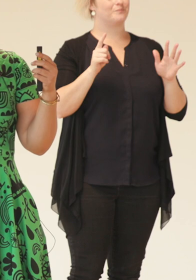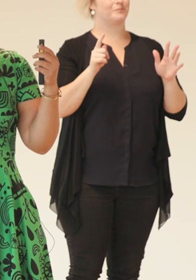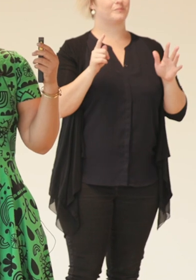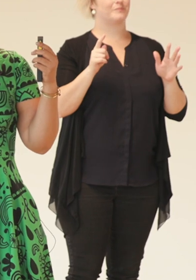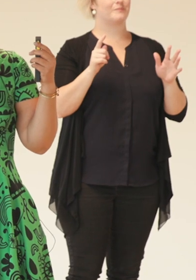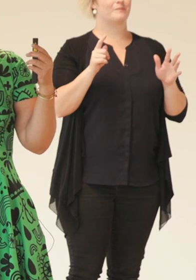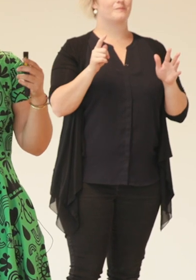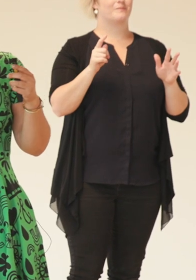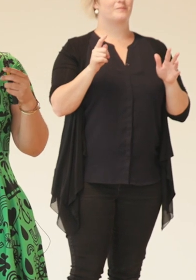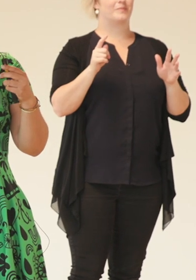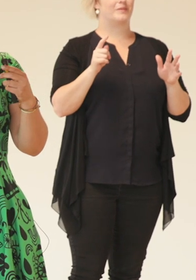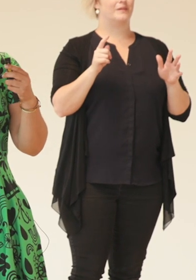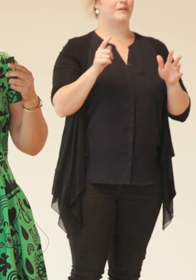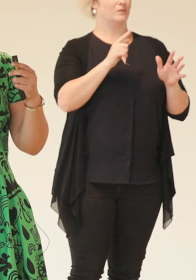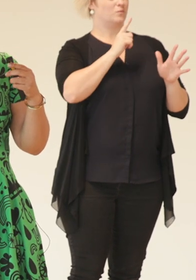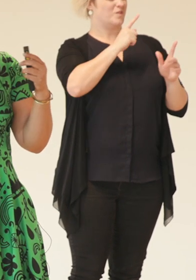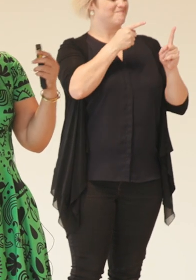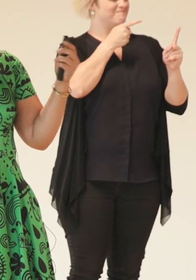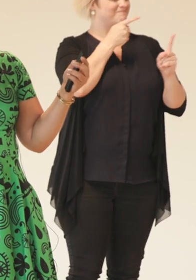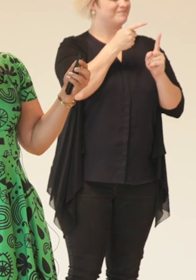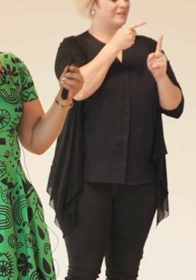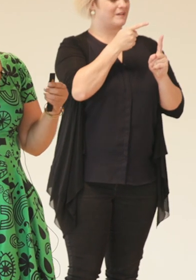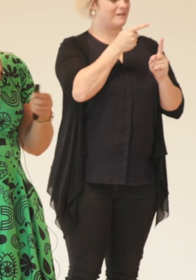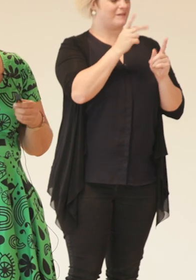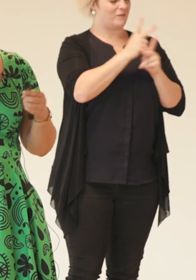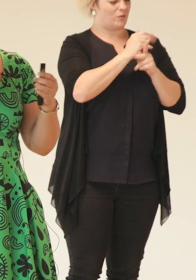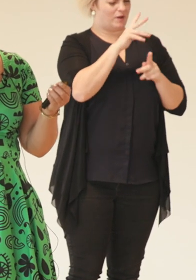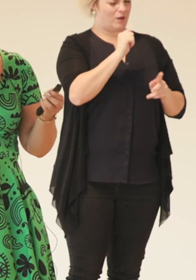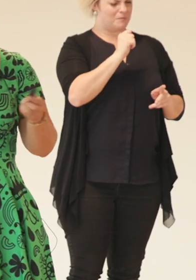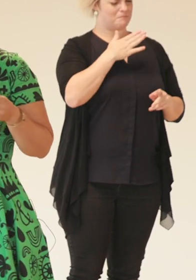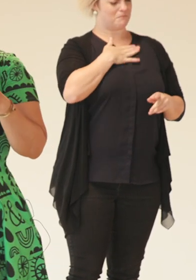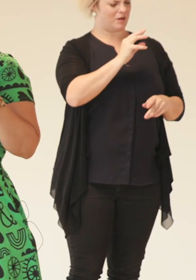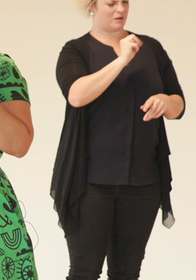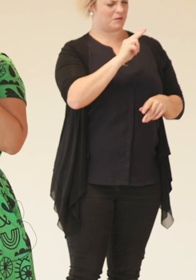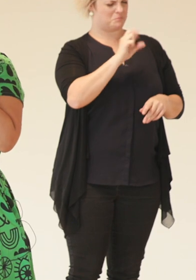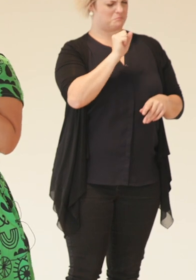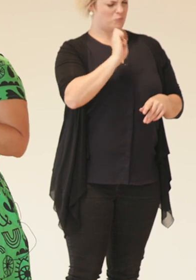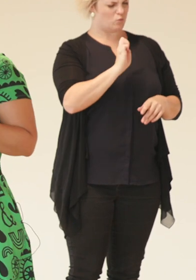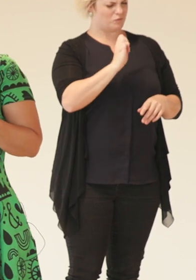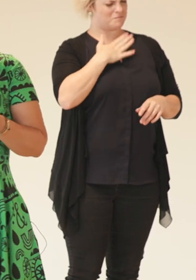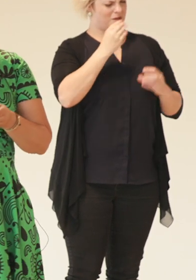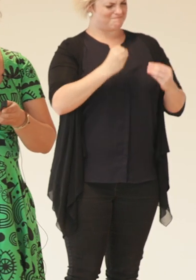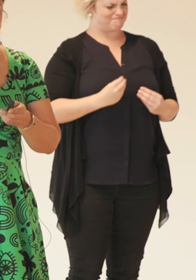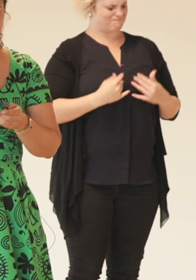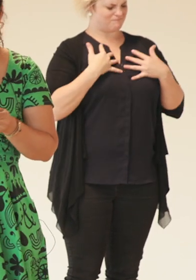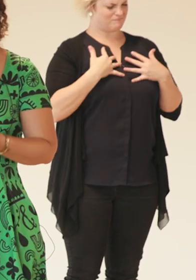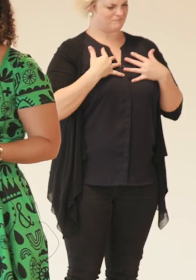It is just finding a way. How does your muse speak to you? And try to put yourself more in those